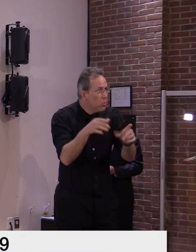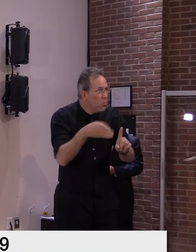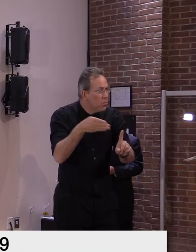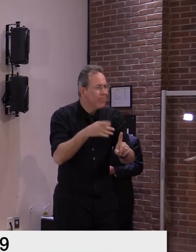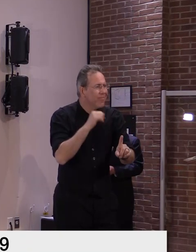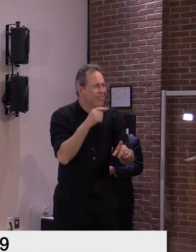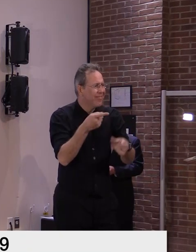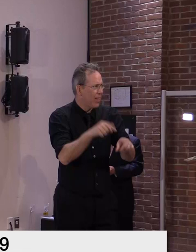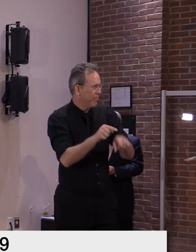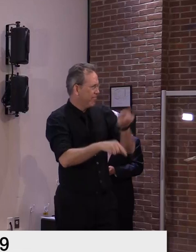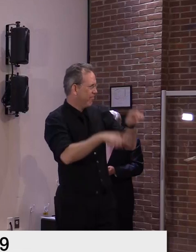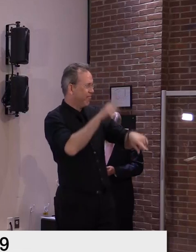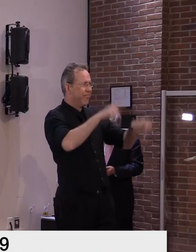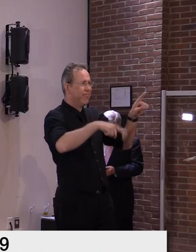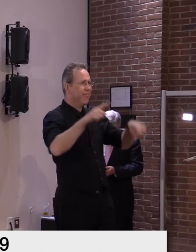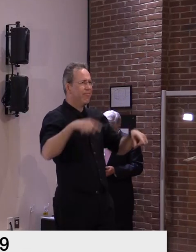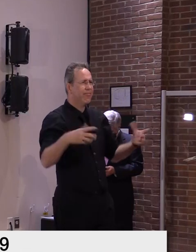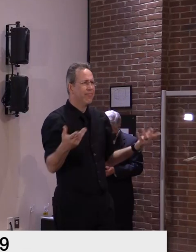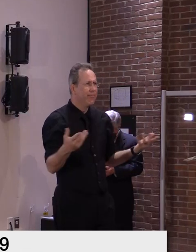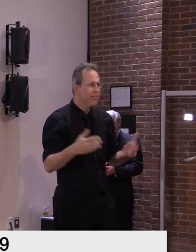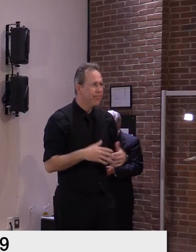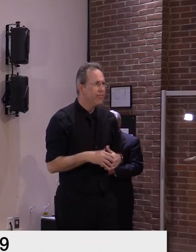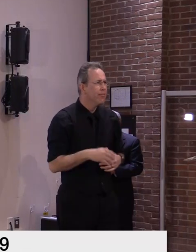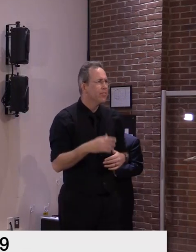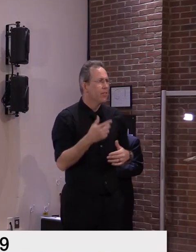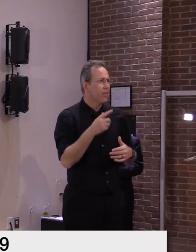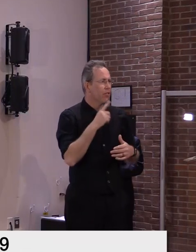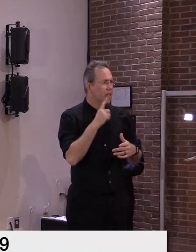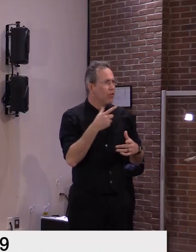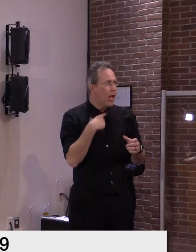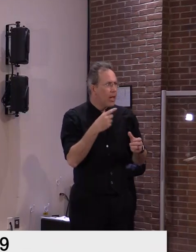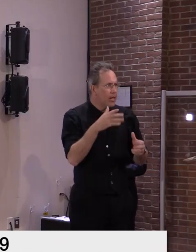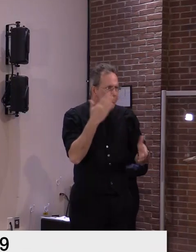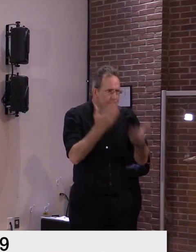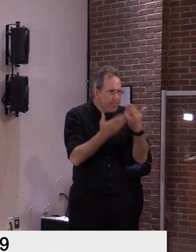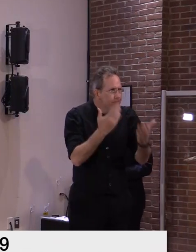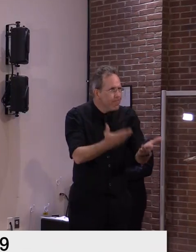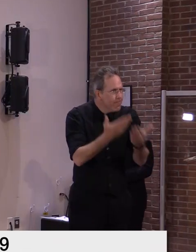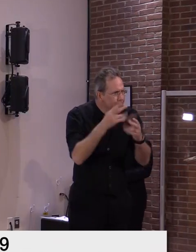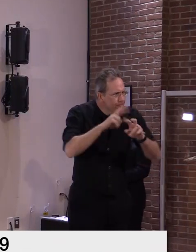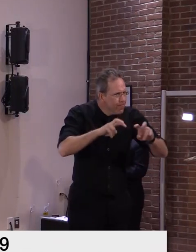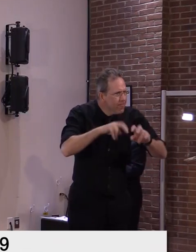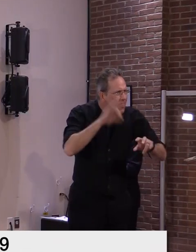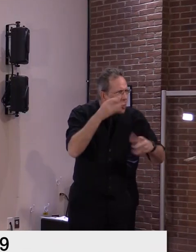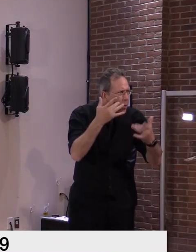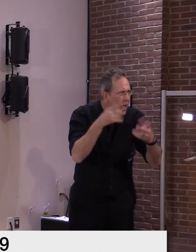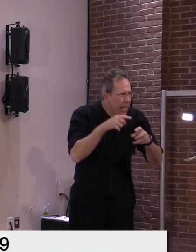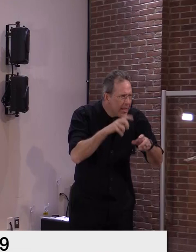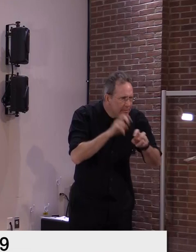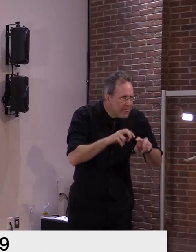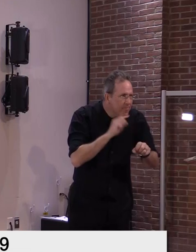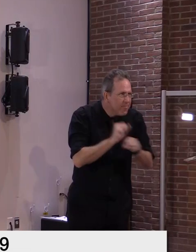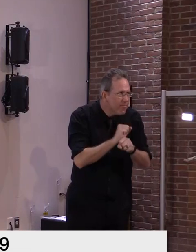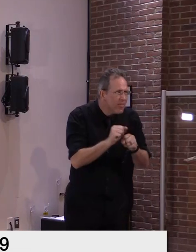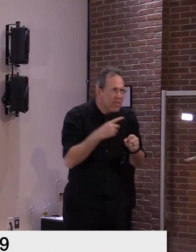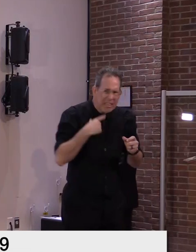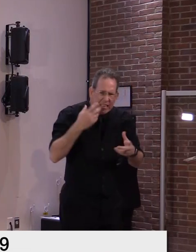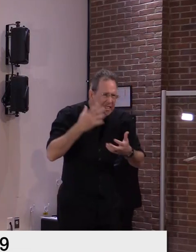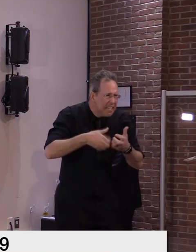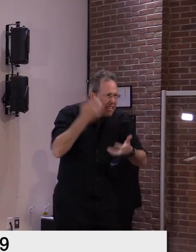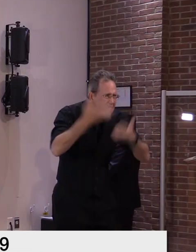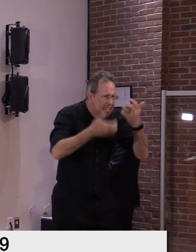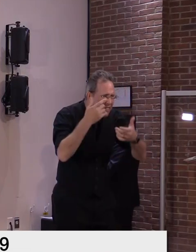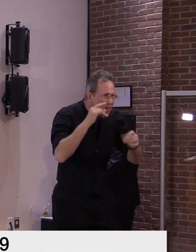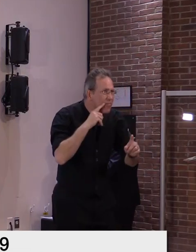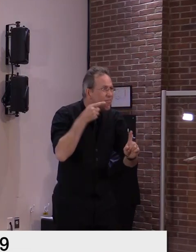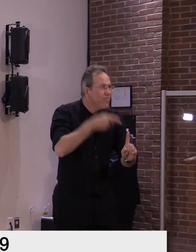And nothing that's so dramatic that we would immediately say, gee, there's an entire workforce that's at higher risk than another workforce in the